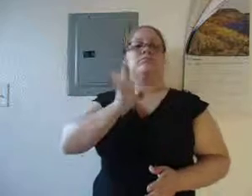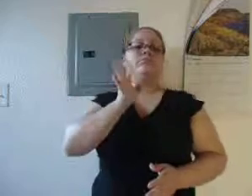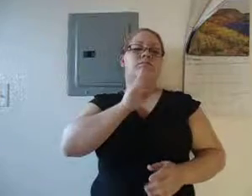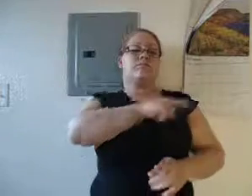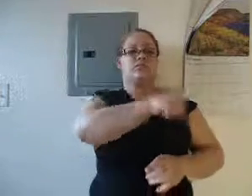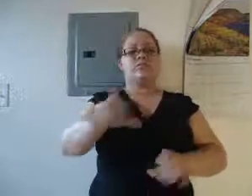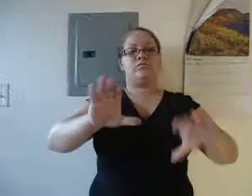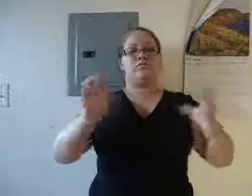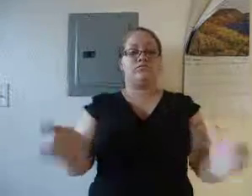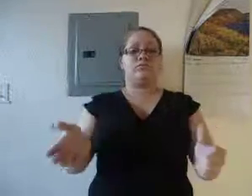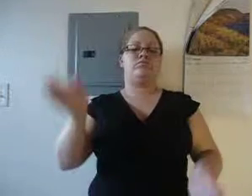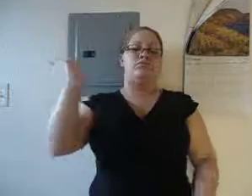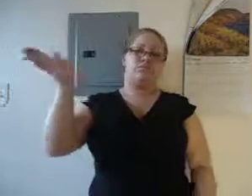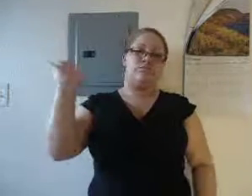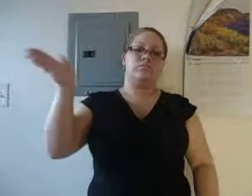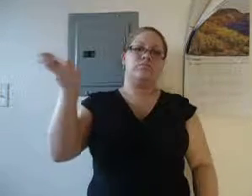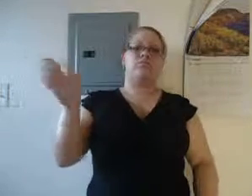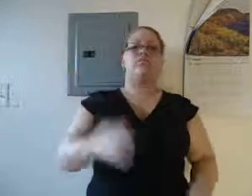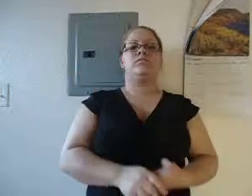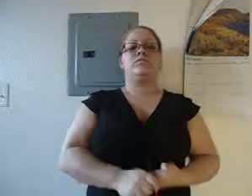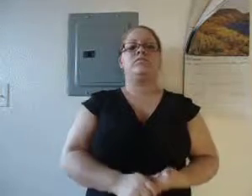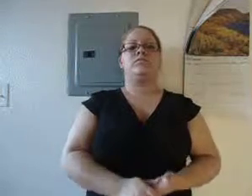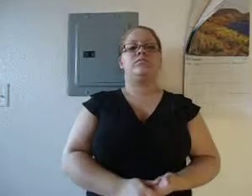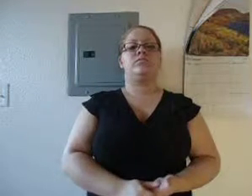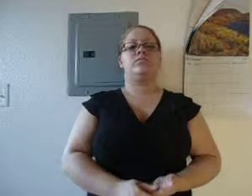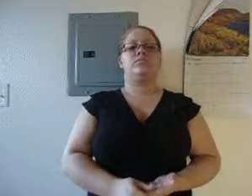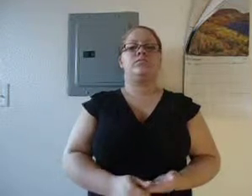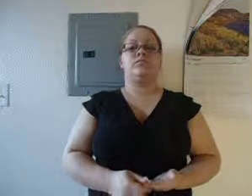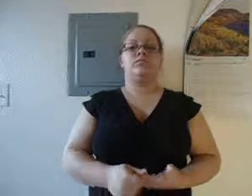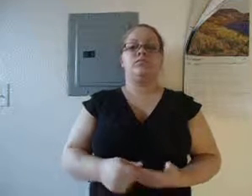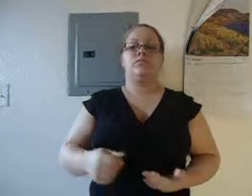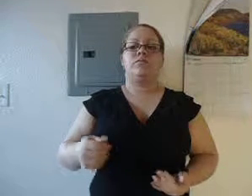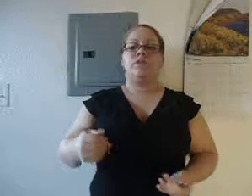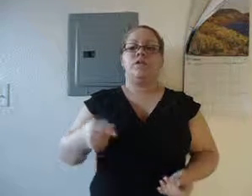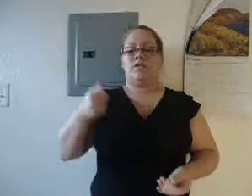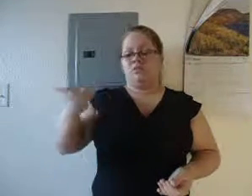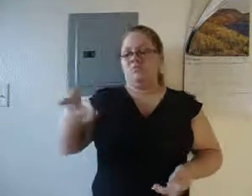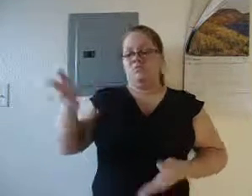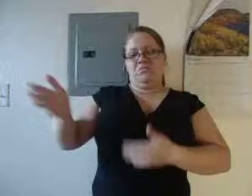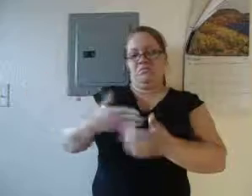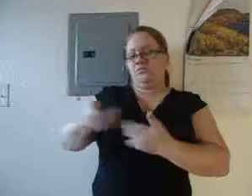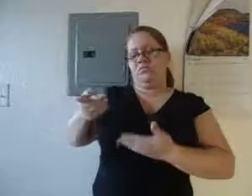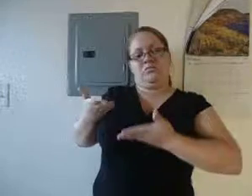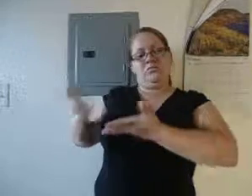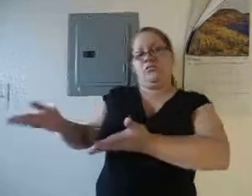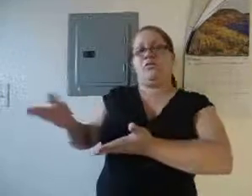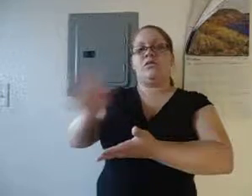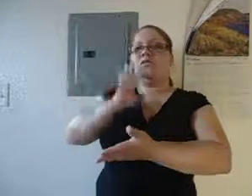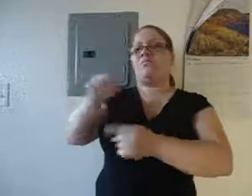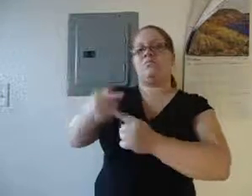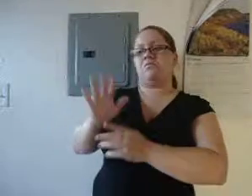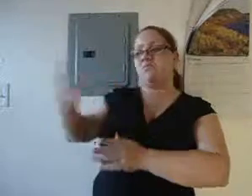that they determine on their own from their area. It could be, one time I had a gentleman talk